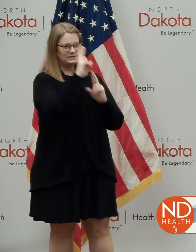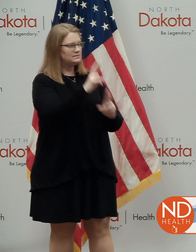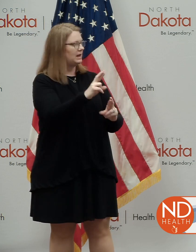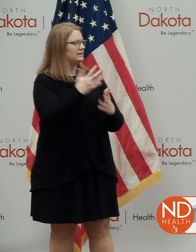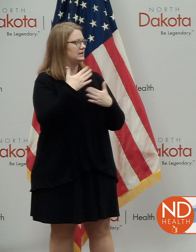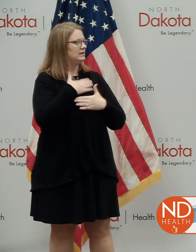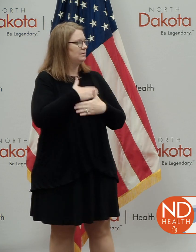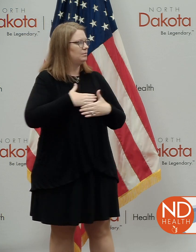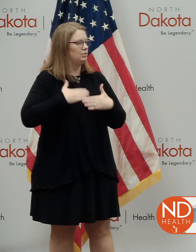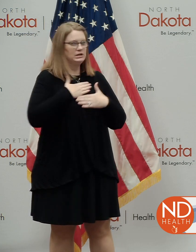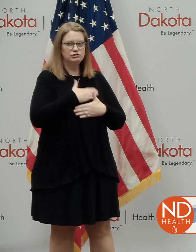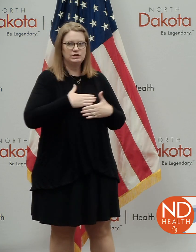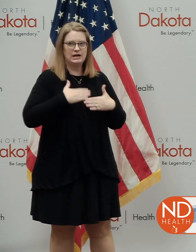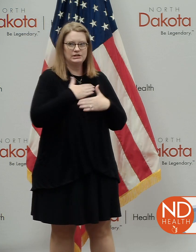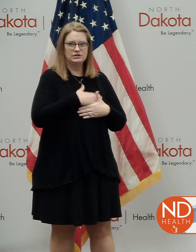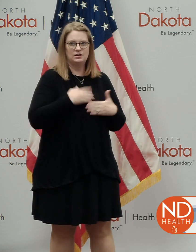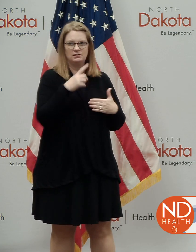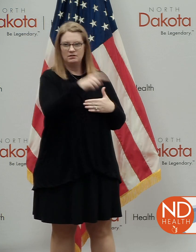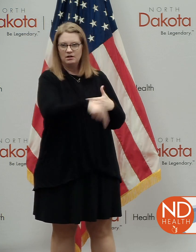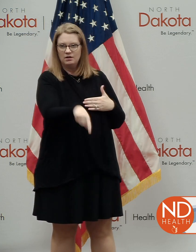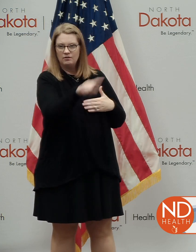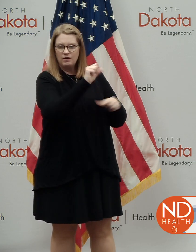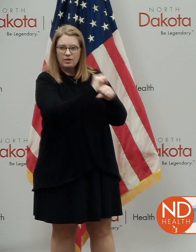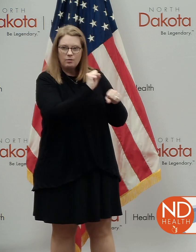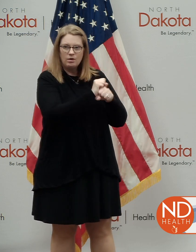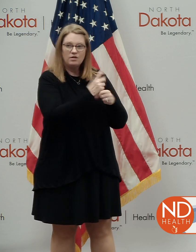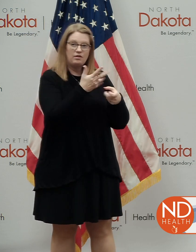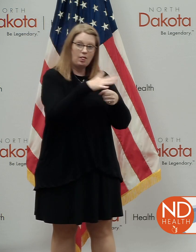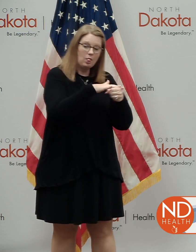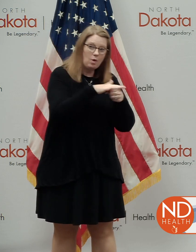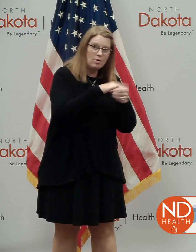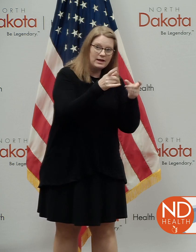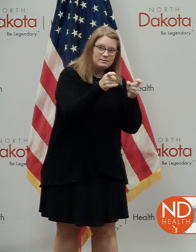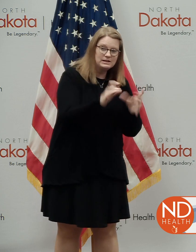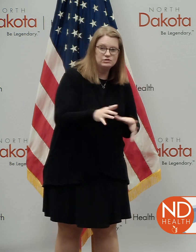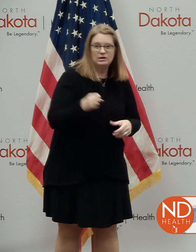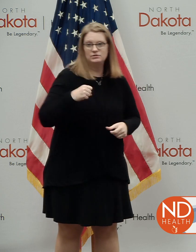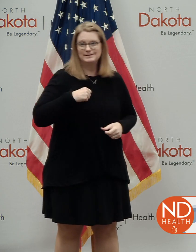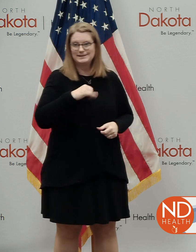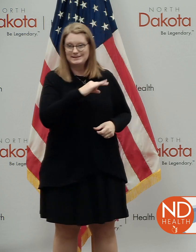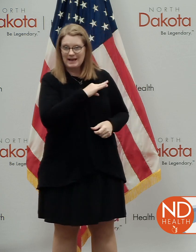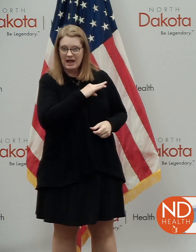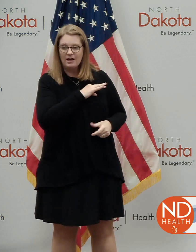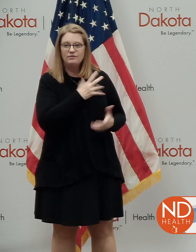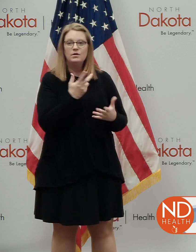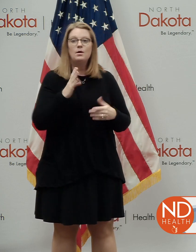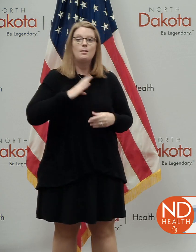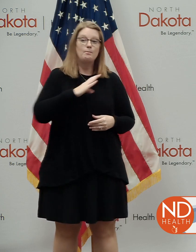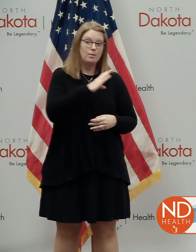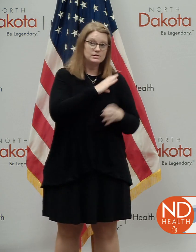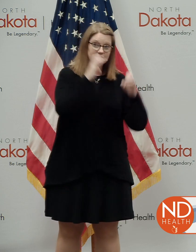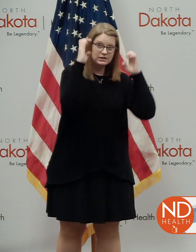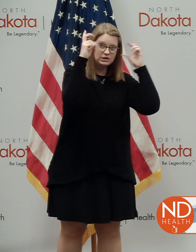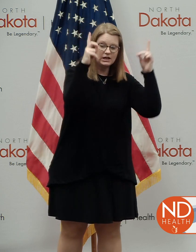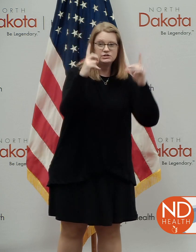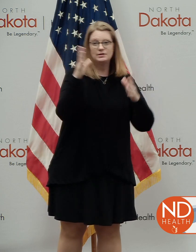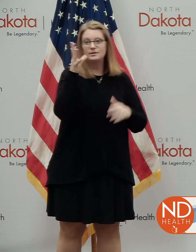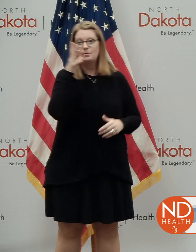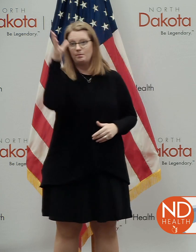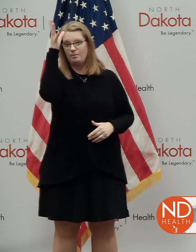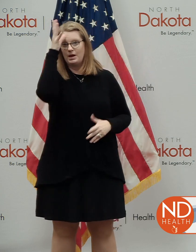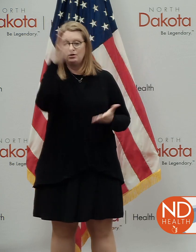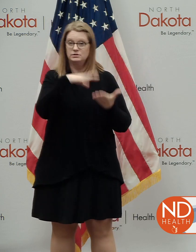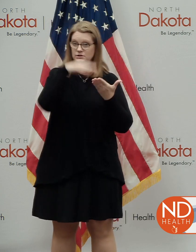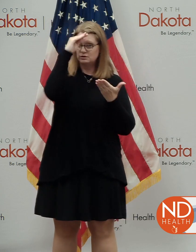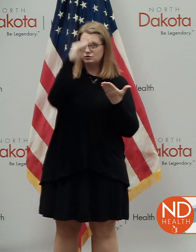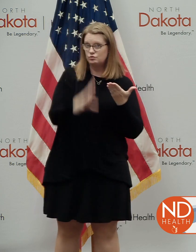and appreciation for the work that the local administrators, staff, boards of education, parents,